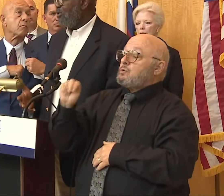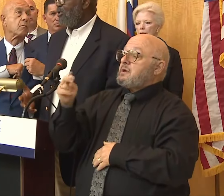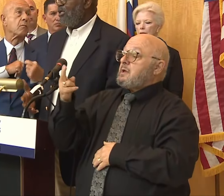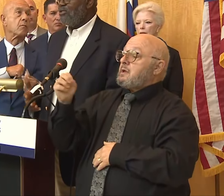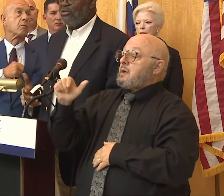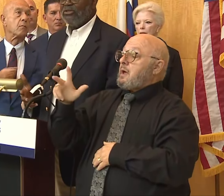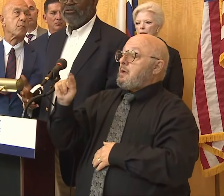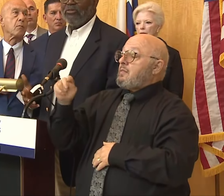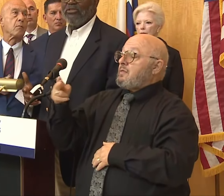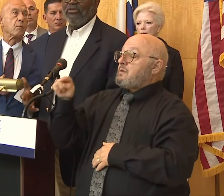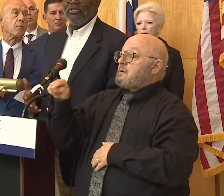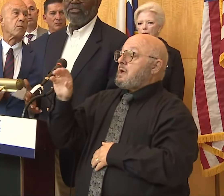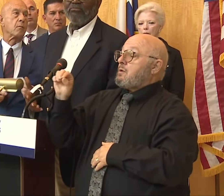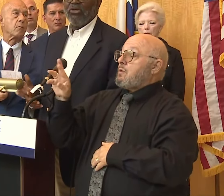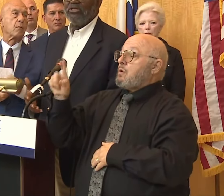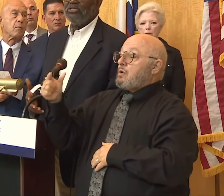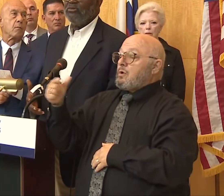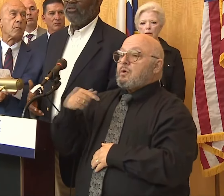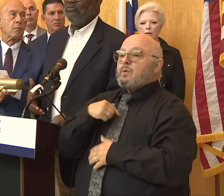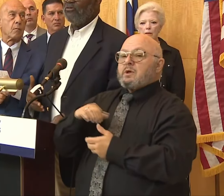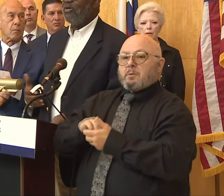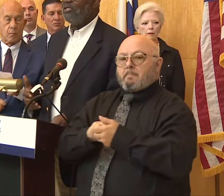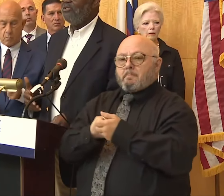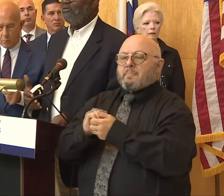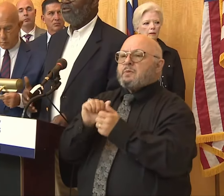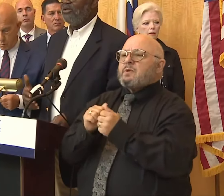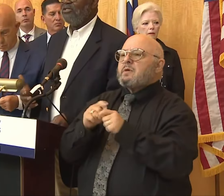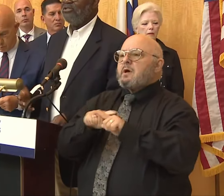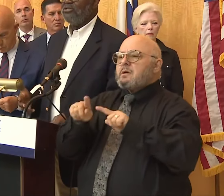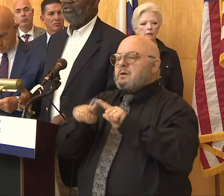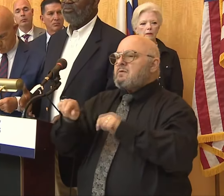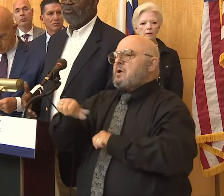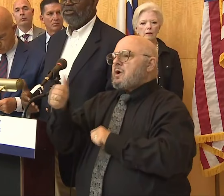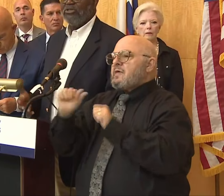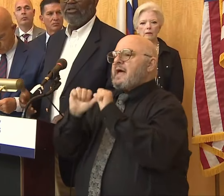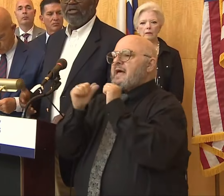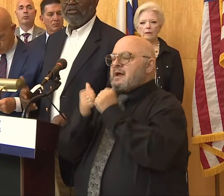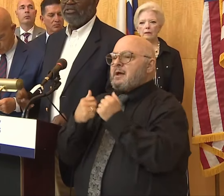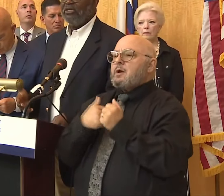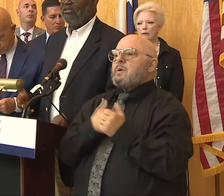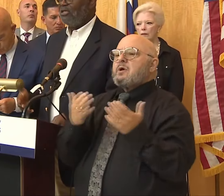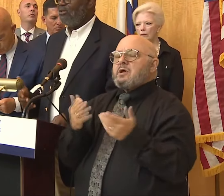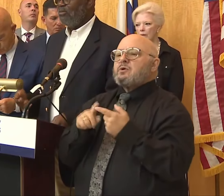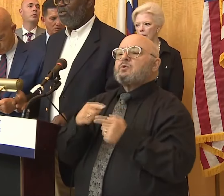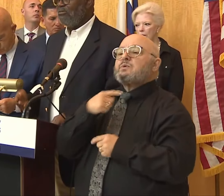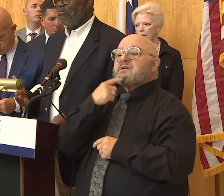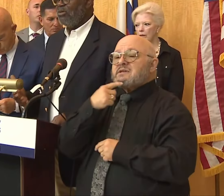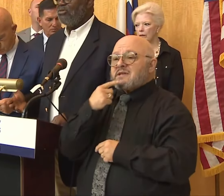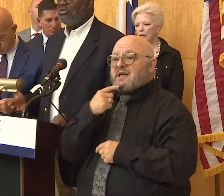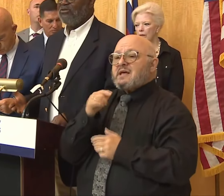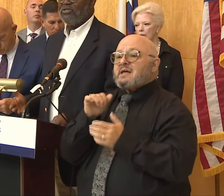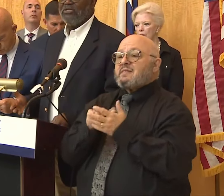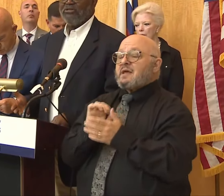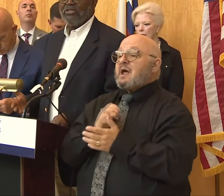HoustonHealth.org. Certainly, we do this in partnership with a variety of other agencies, but we're here to say that our multi-service centers and our